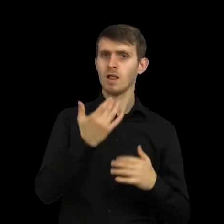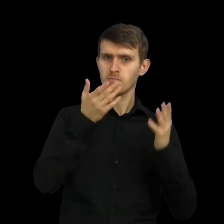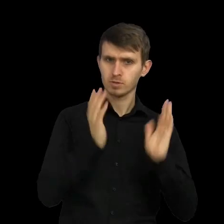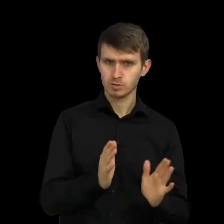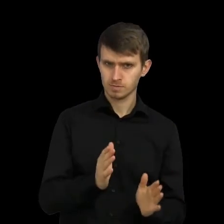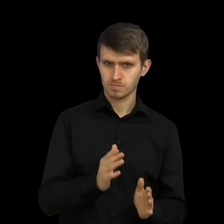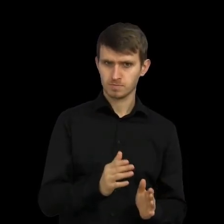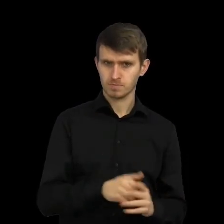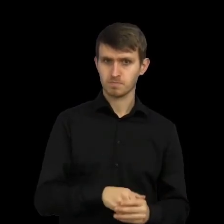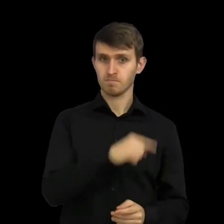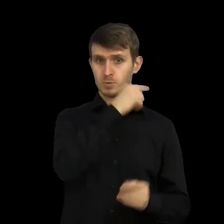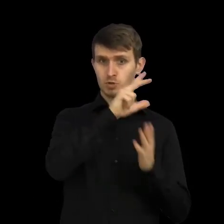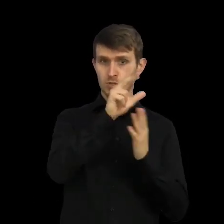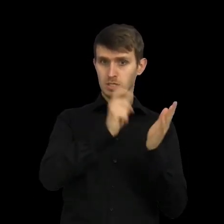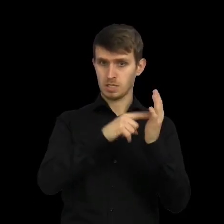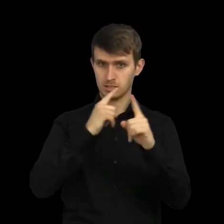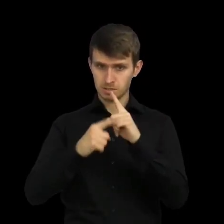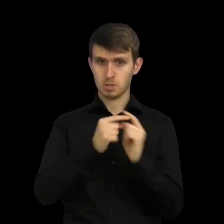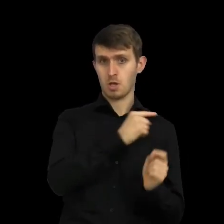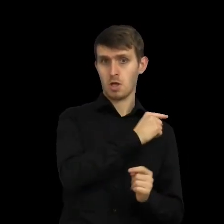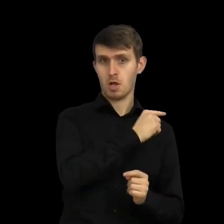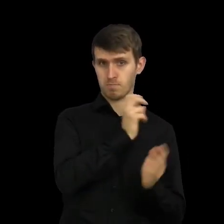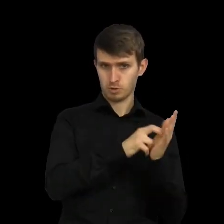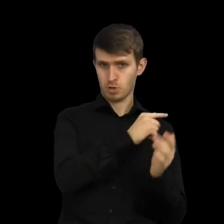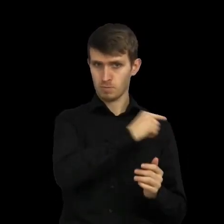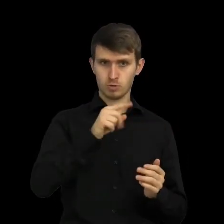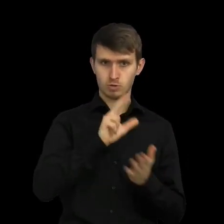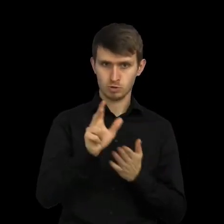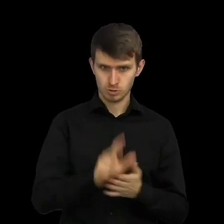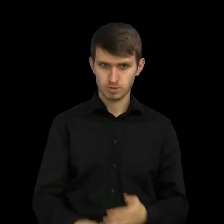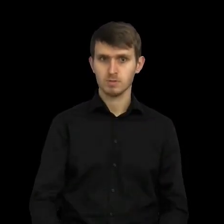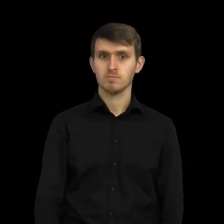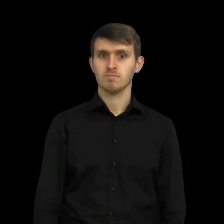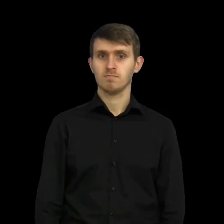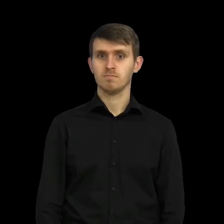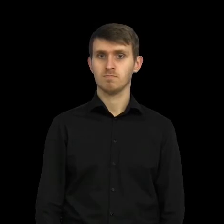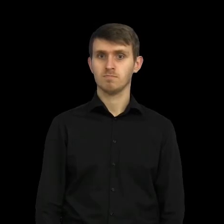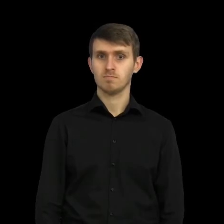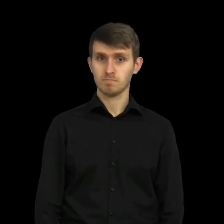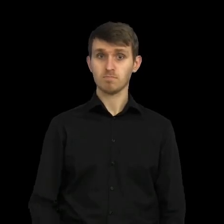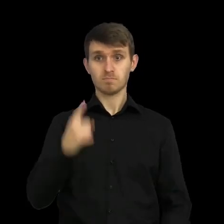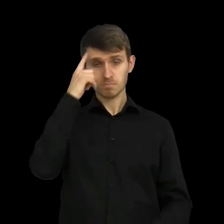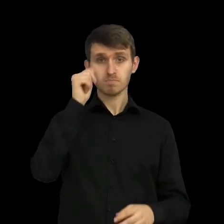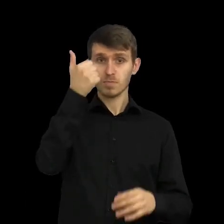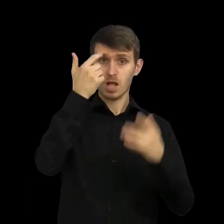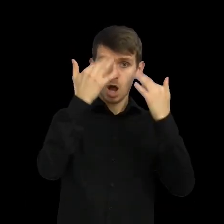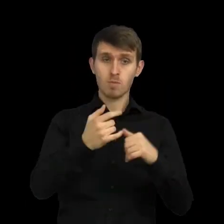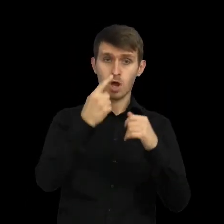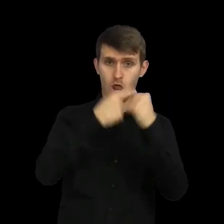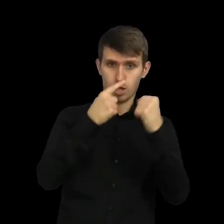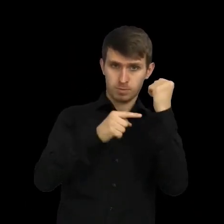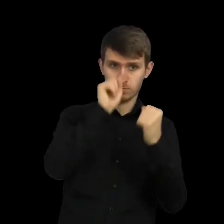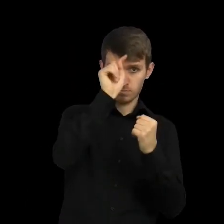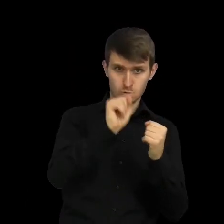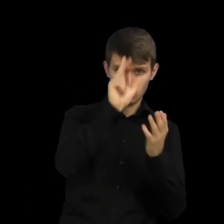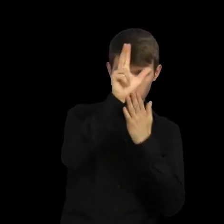what does the left-hand side become? Negative 13 times x divided by negative 13, that's just going to be x. You multiply something times x divided by the something, it's just